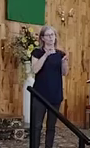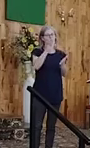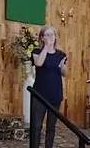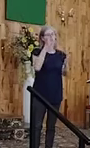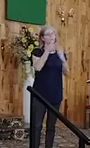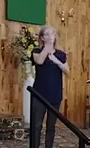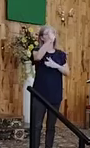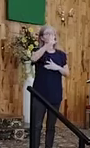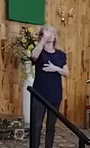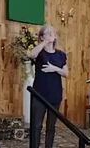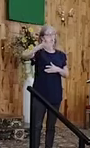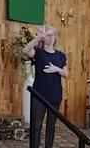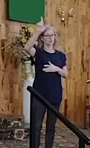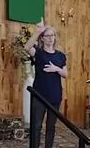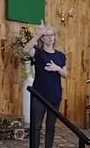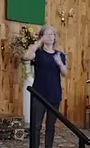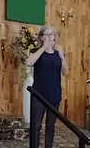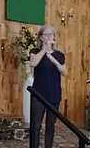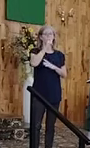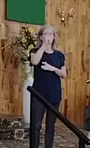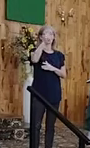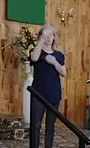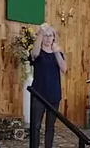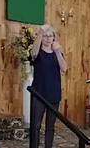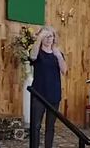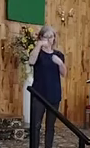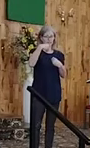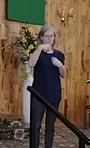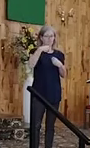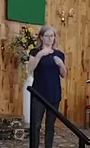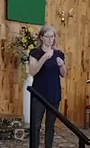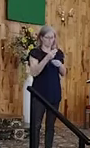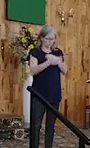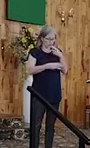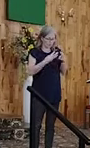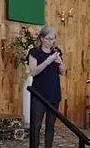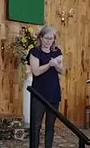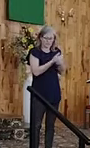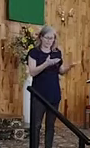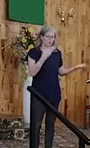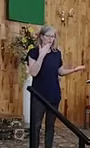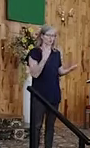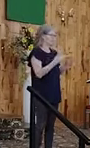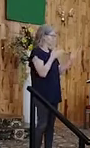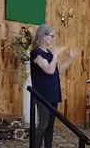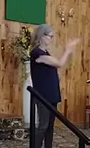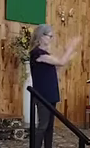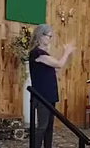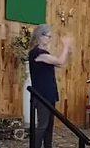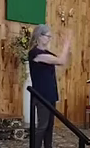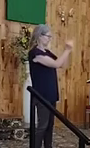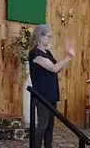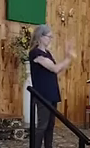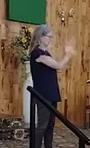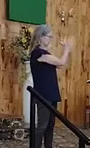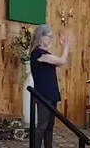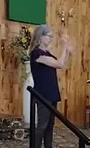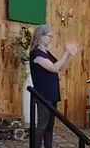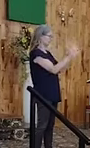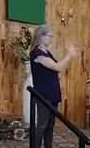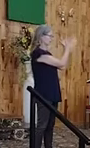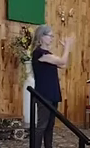through Christ our Lord, through whom you bestow on the world all that is good. Through him and with him and in him,